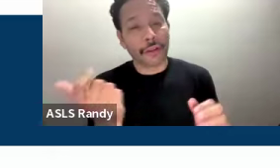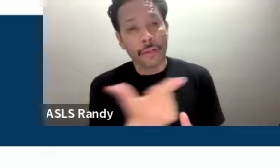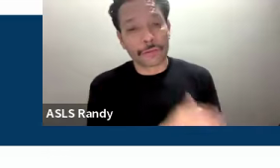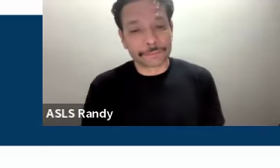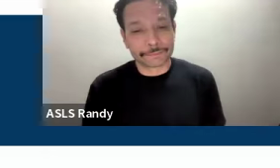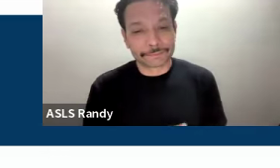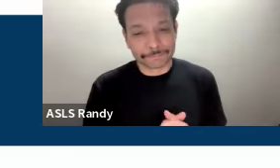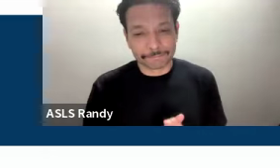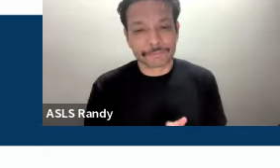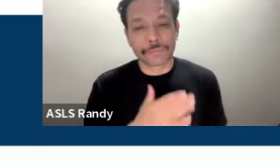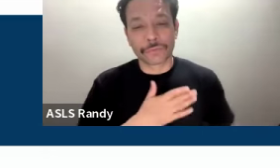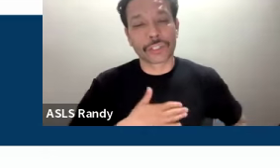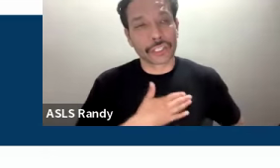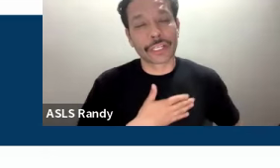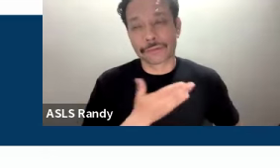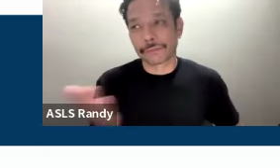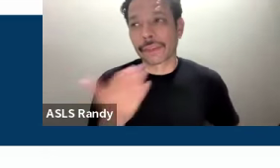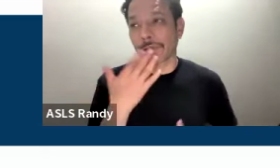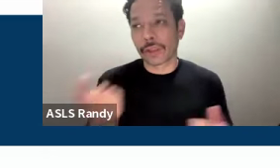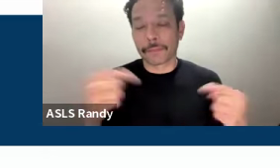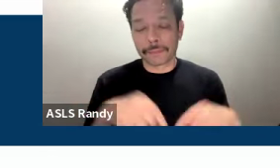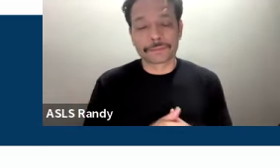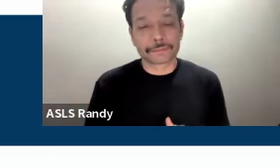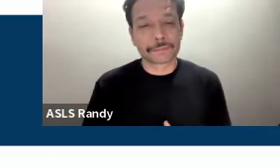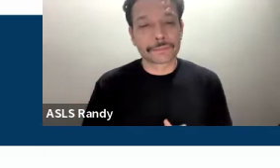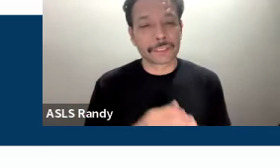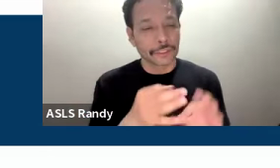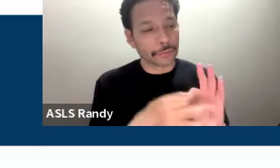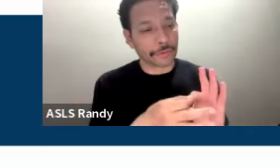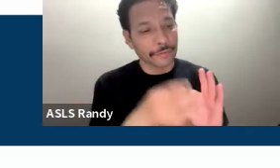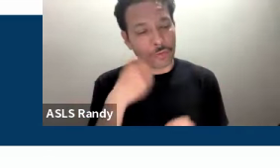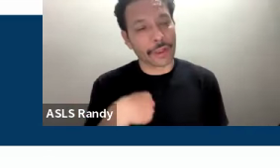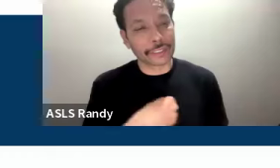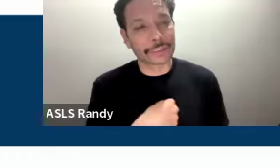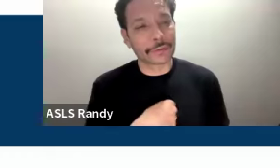Yeah, we appreciate you. Thank you for coming and interpreting for